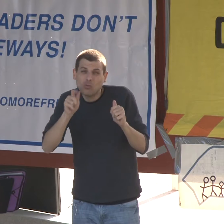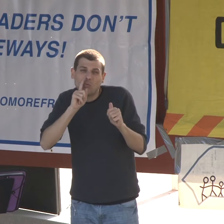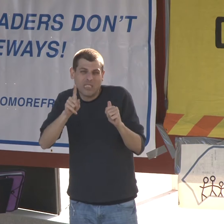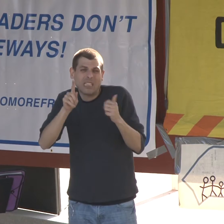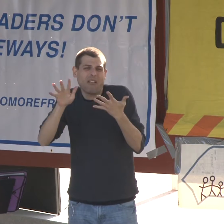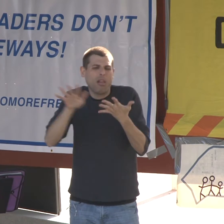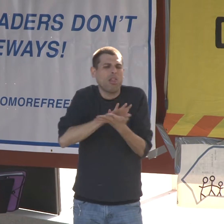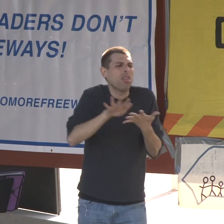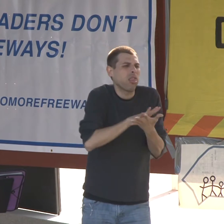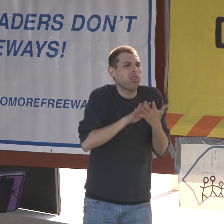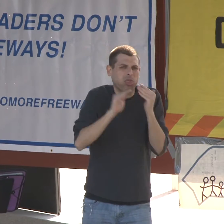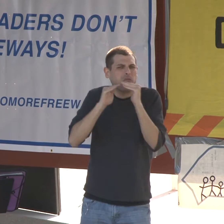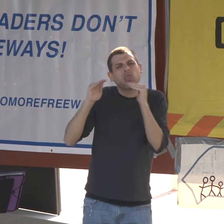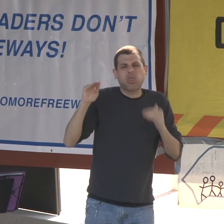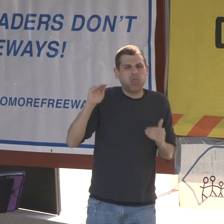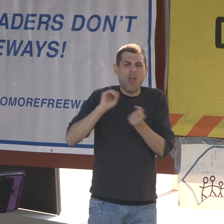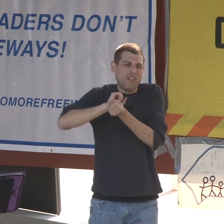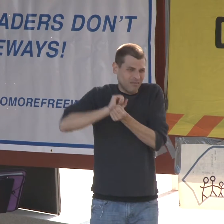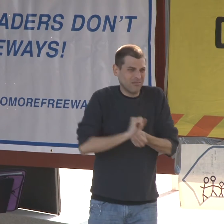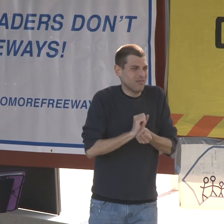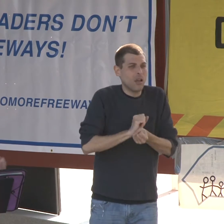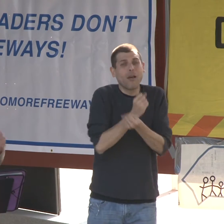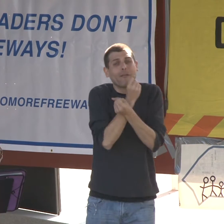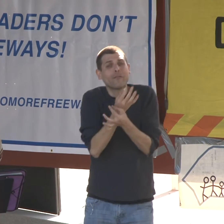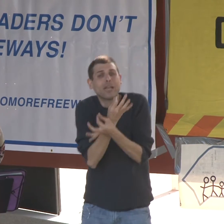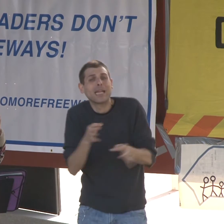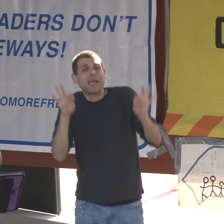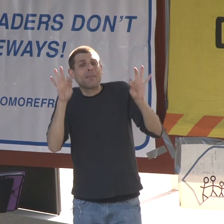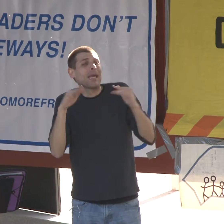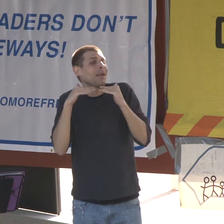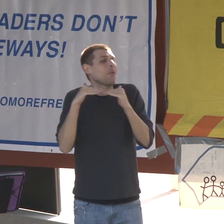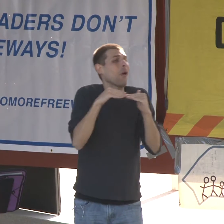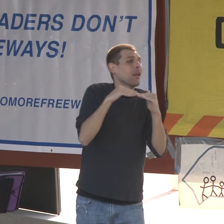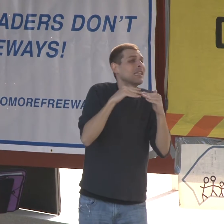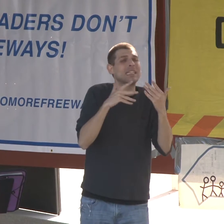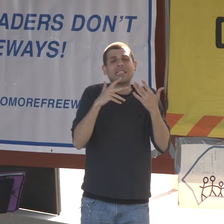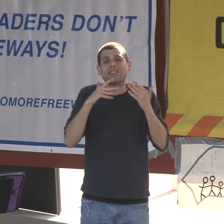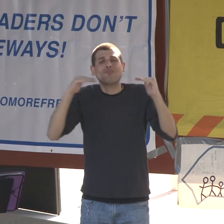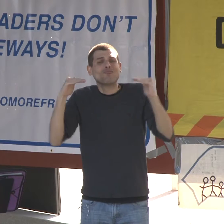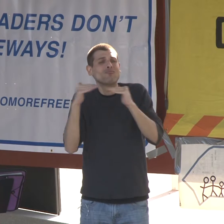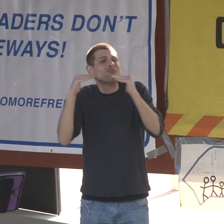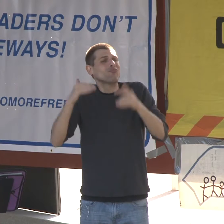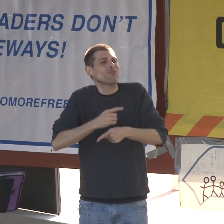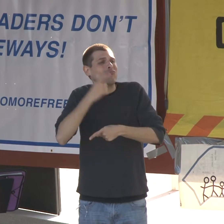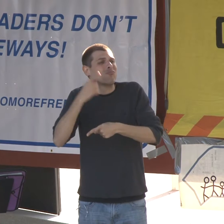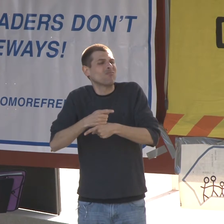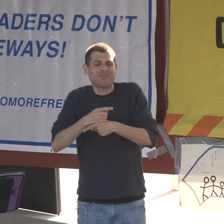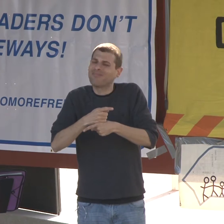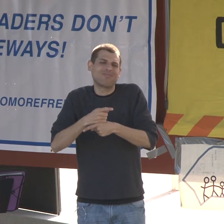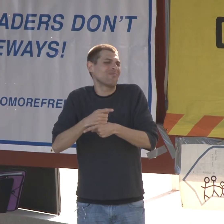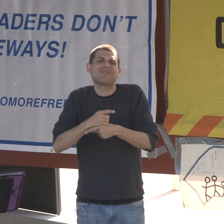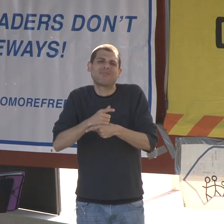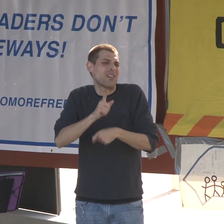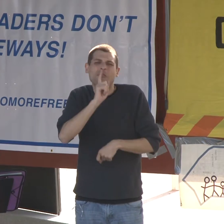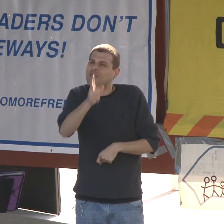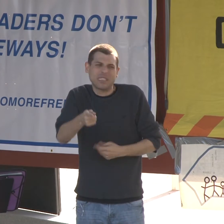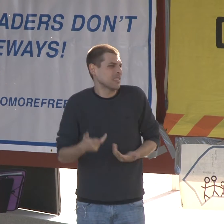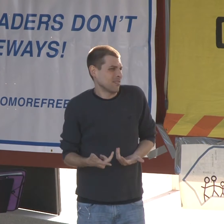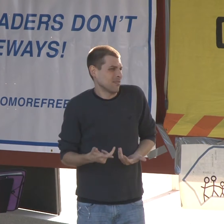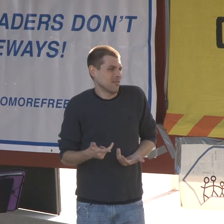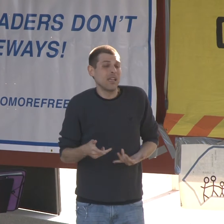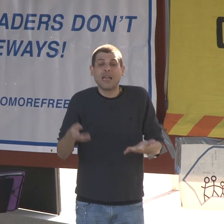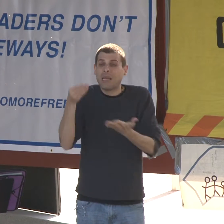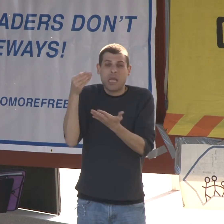slavery. Freedom, equality, and justice. These ideologically liberal tenets are surmised through the